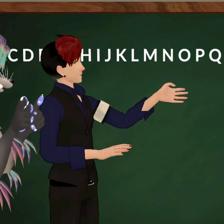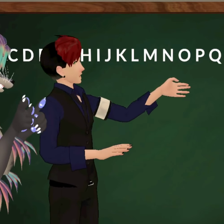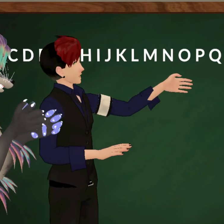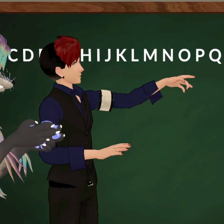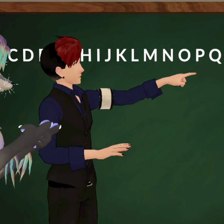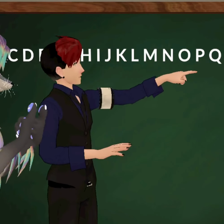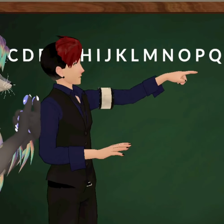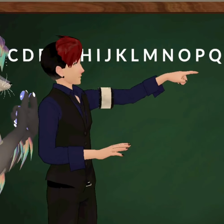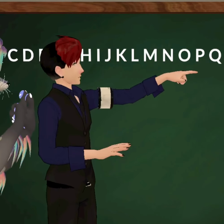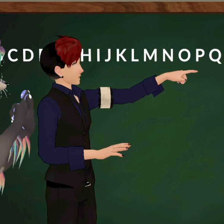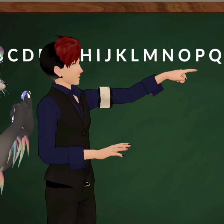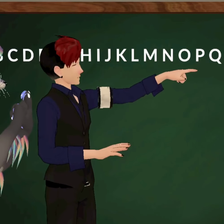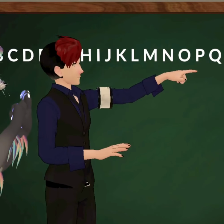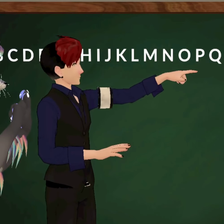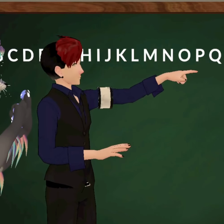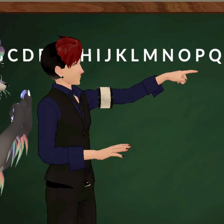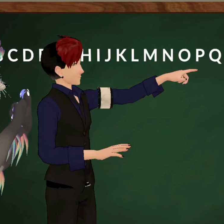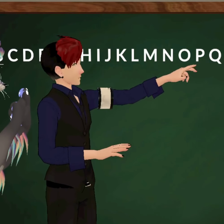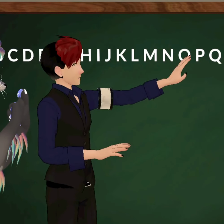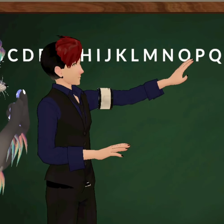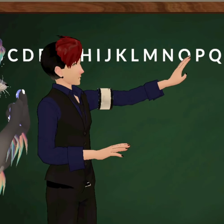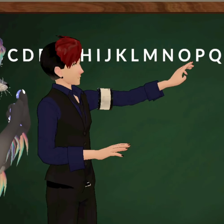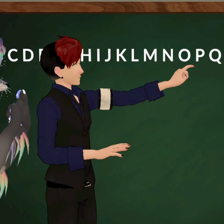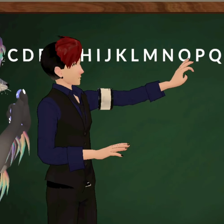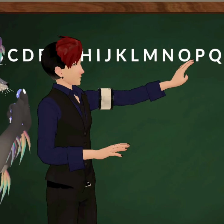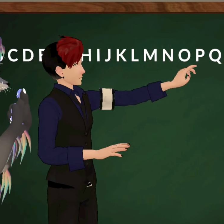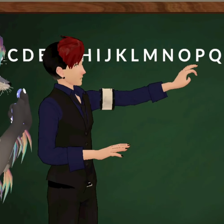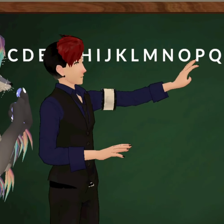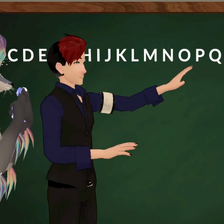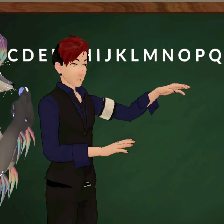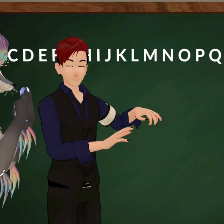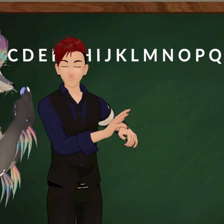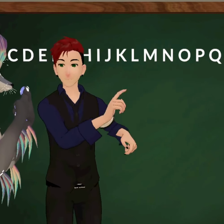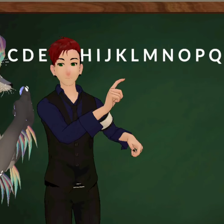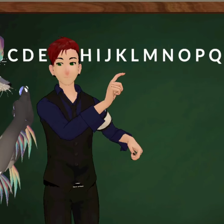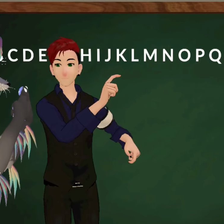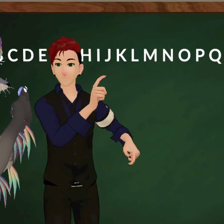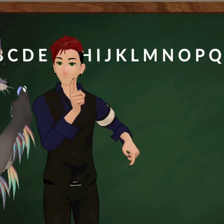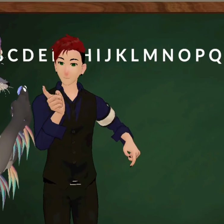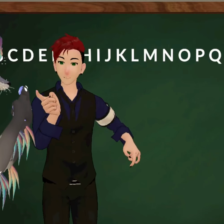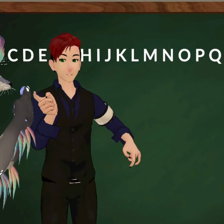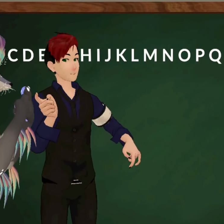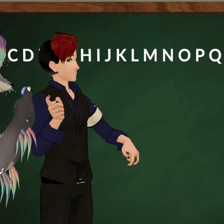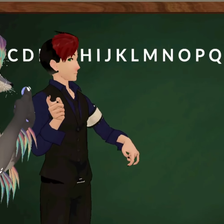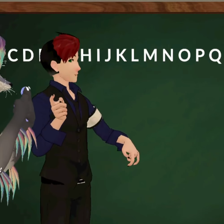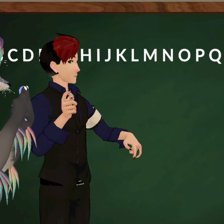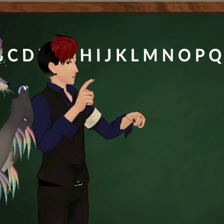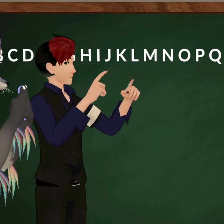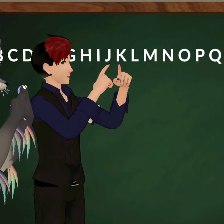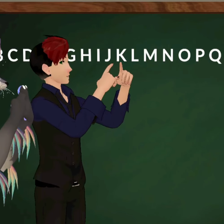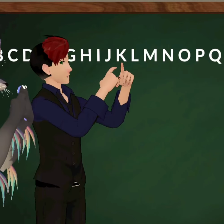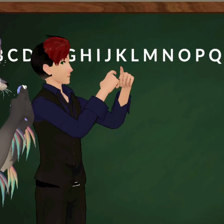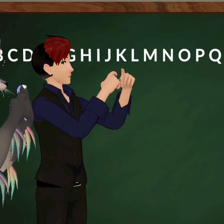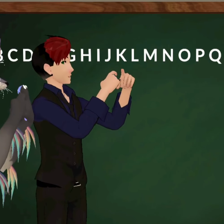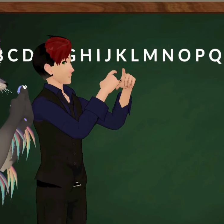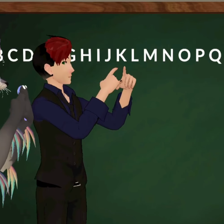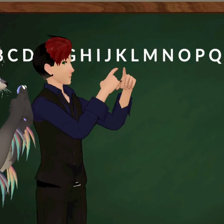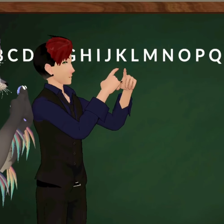Alright. And then X, right? WVX. So in general VR, they have to actually make the